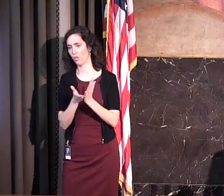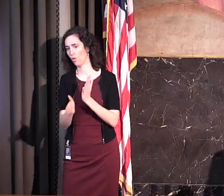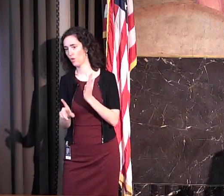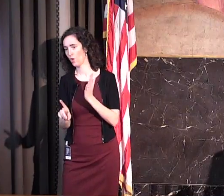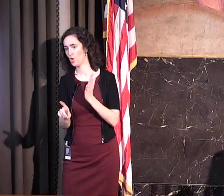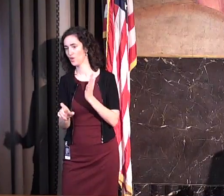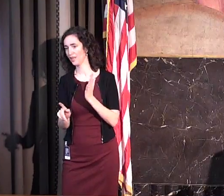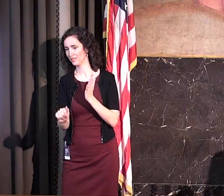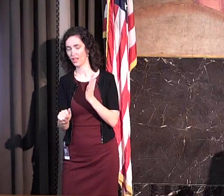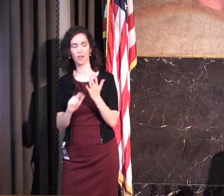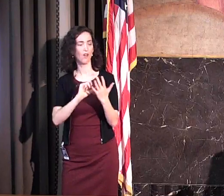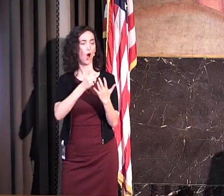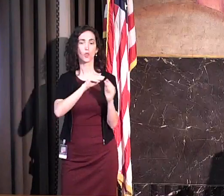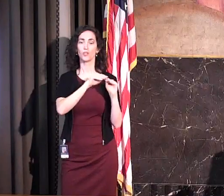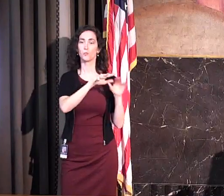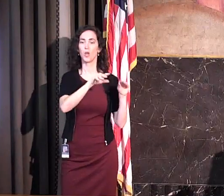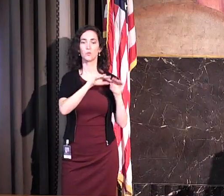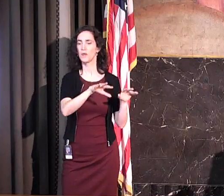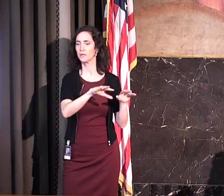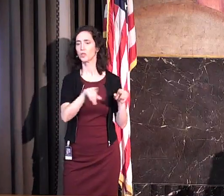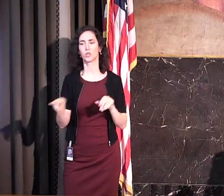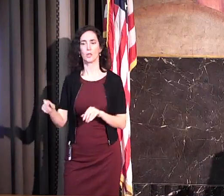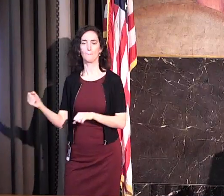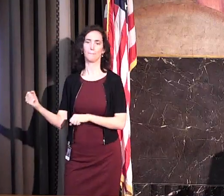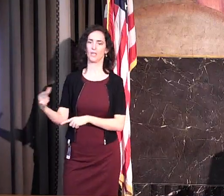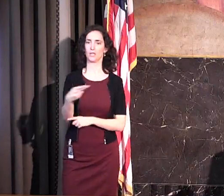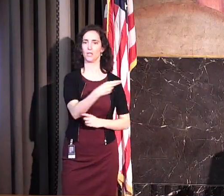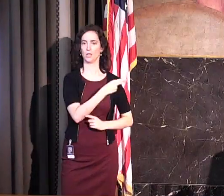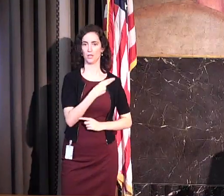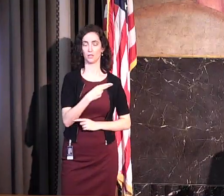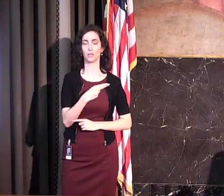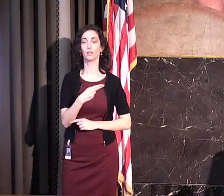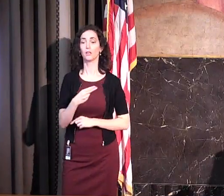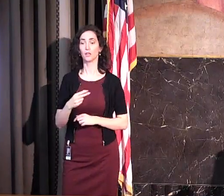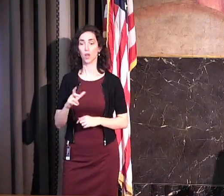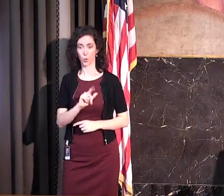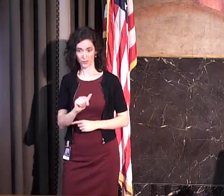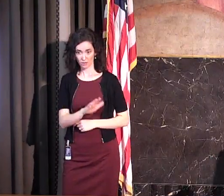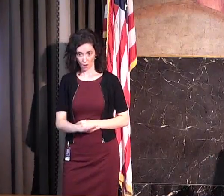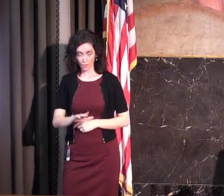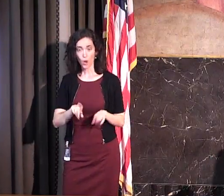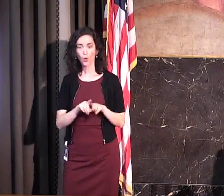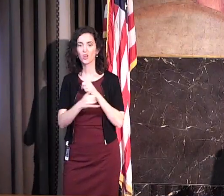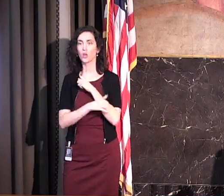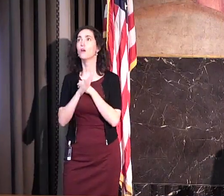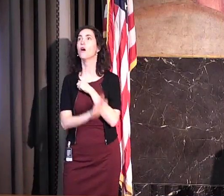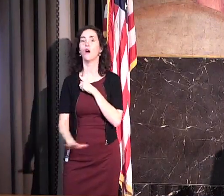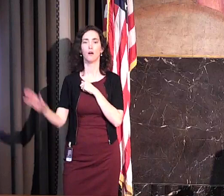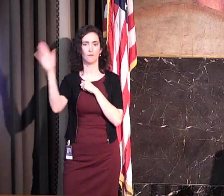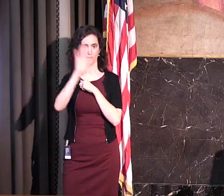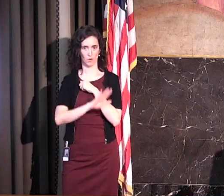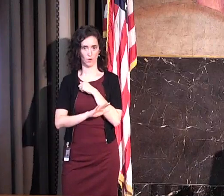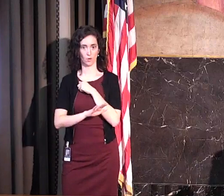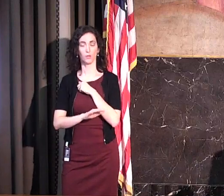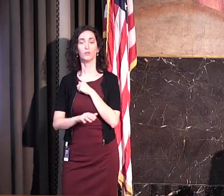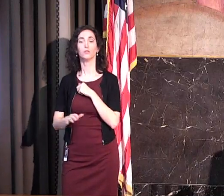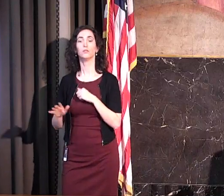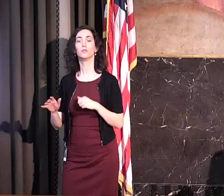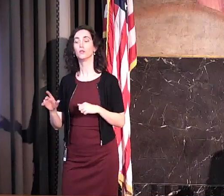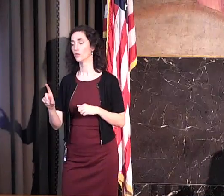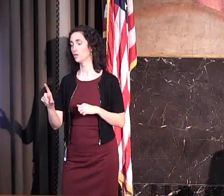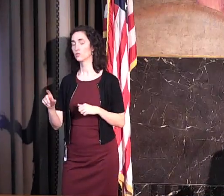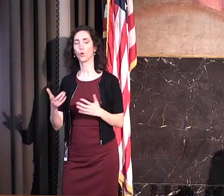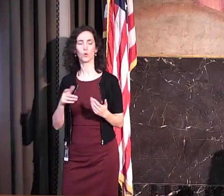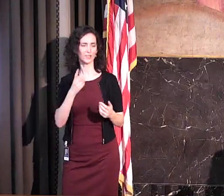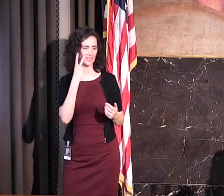dominant strand now, both nationally and in Louisiana. So nationally, Delta is accounting for